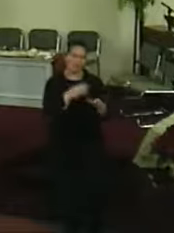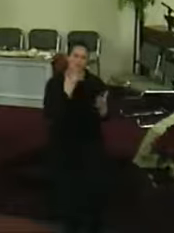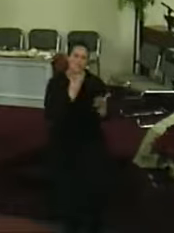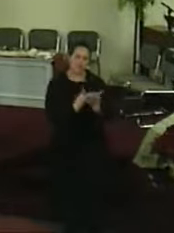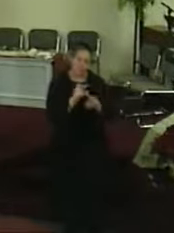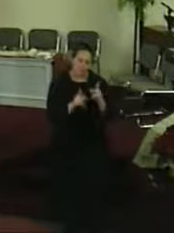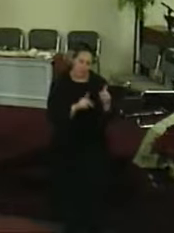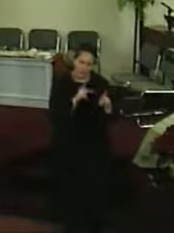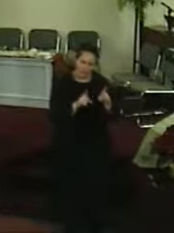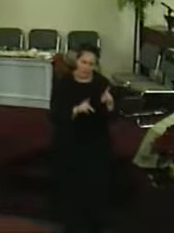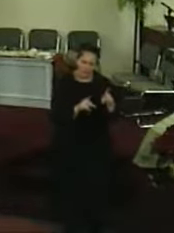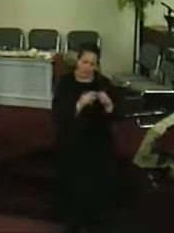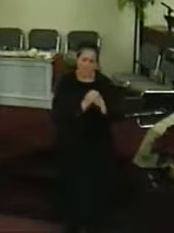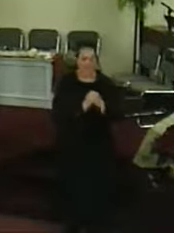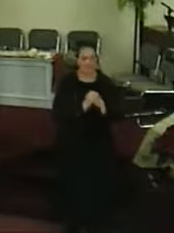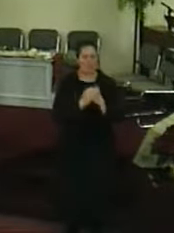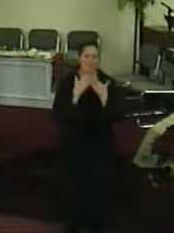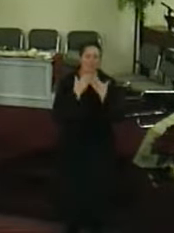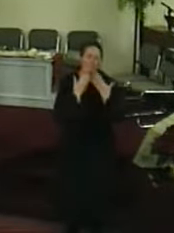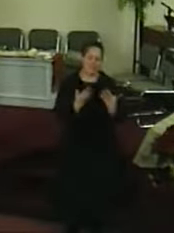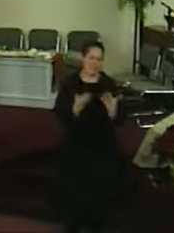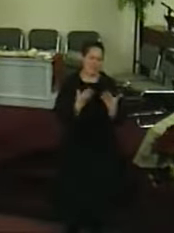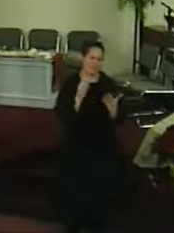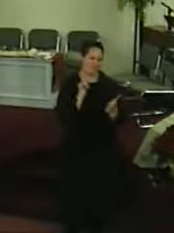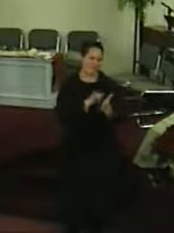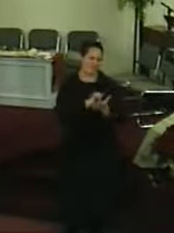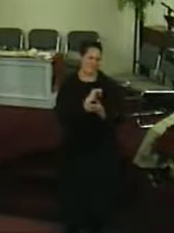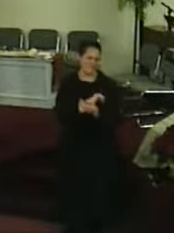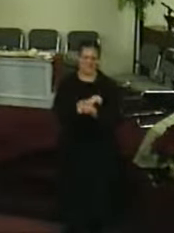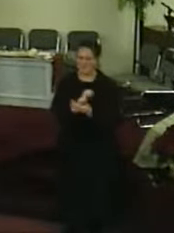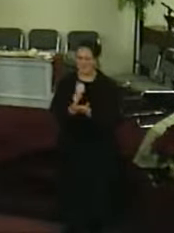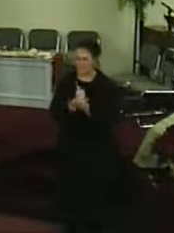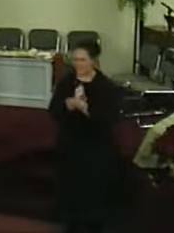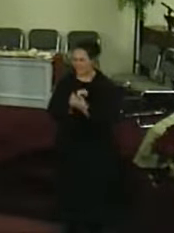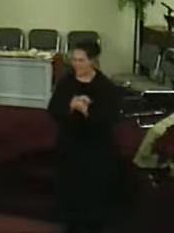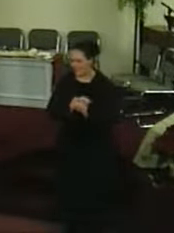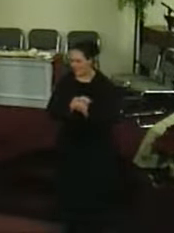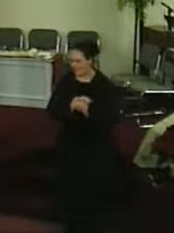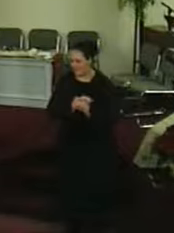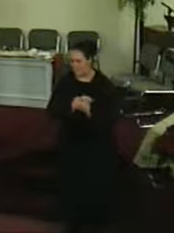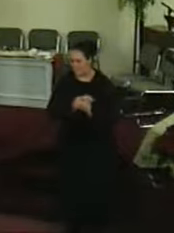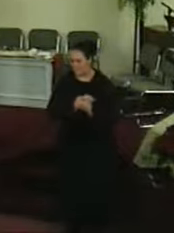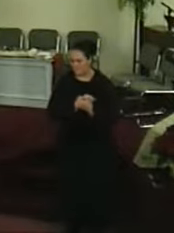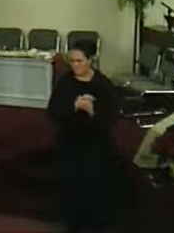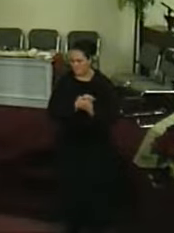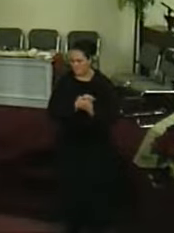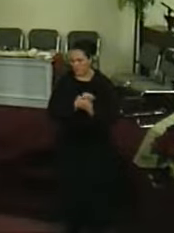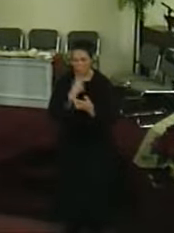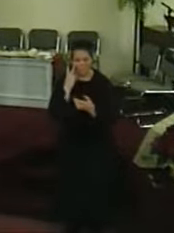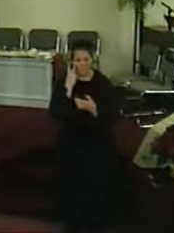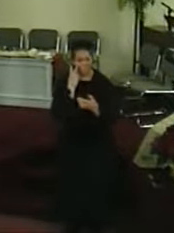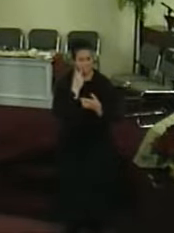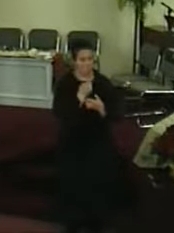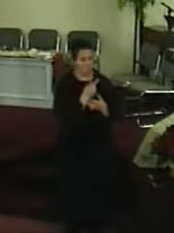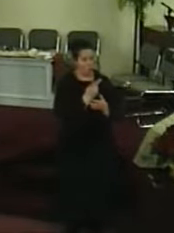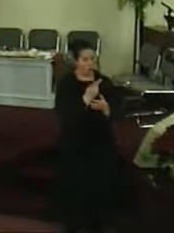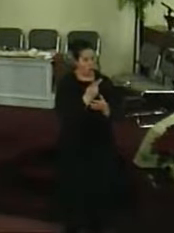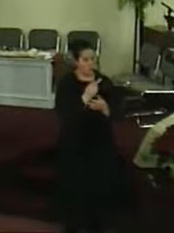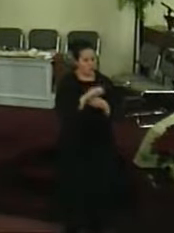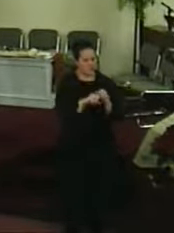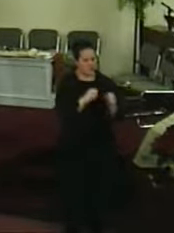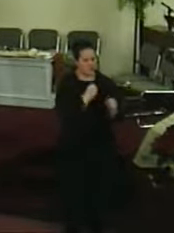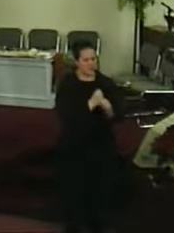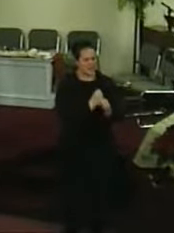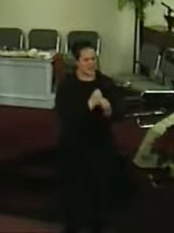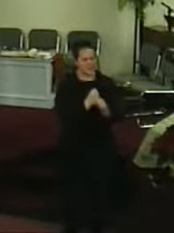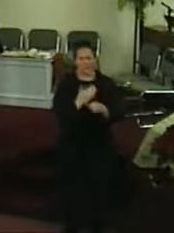So we thank you for that. Amen. We've watched them through the years and so